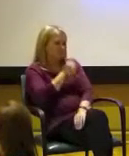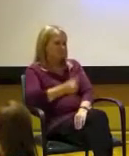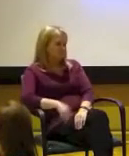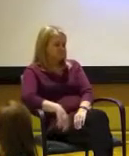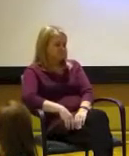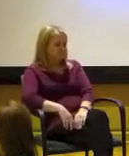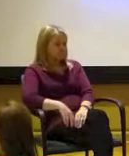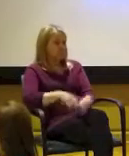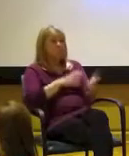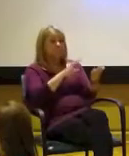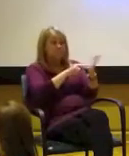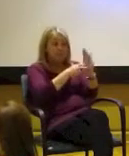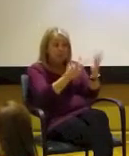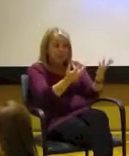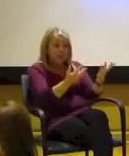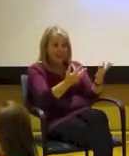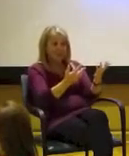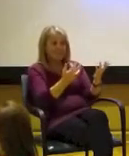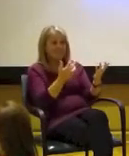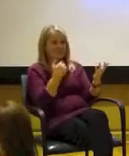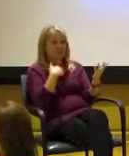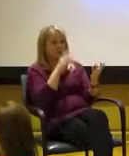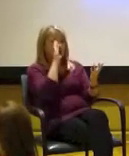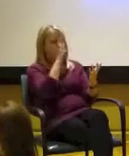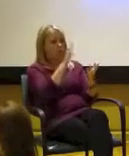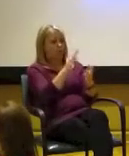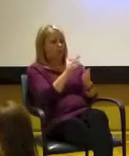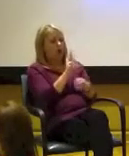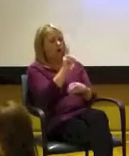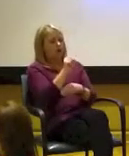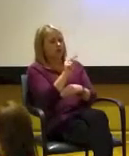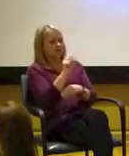And by improve, I mean, let's say we untethered you.